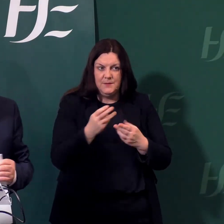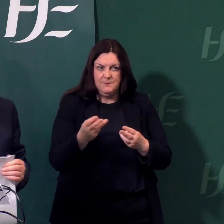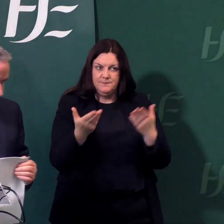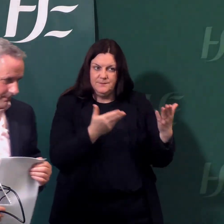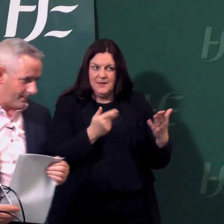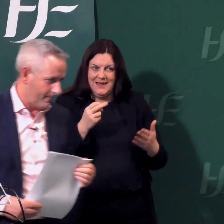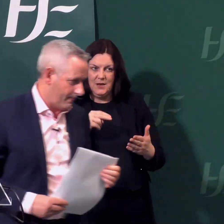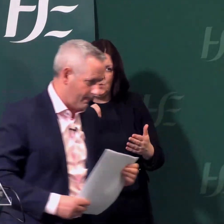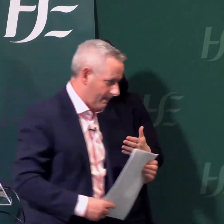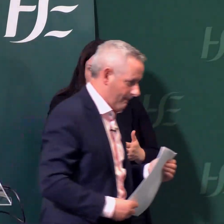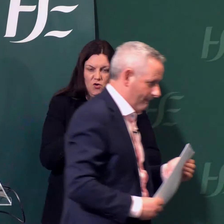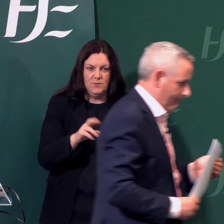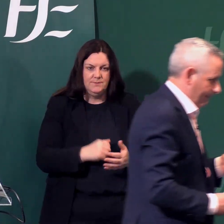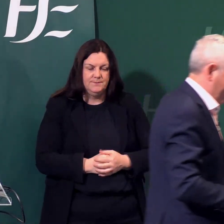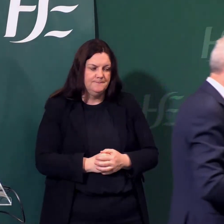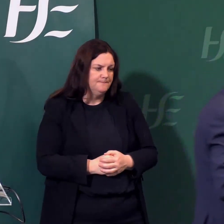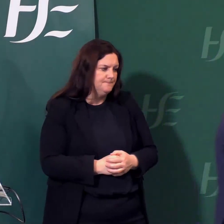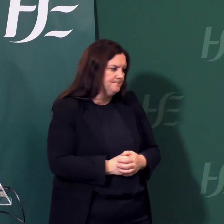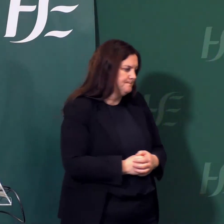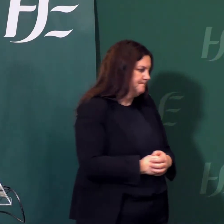O'Connor.